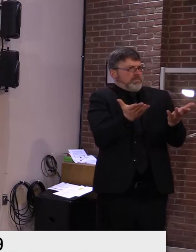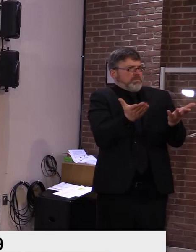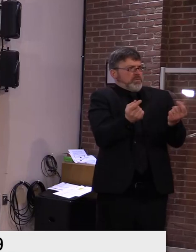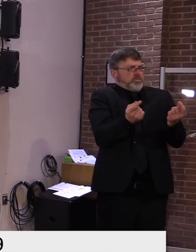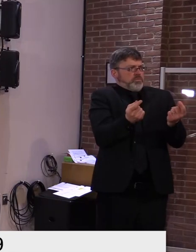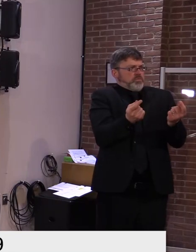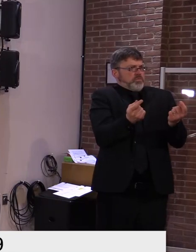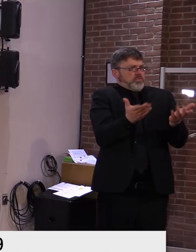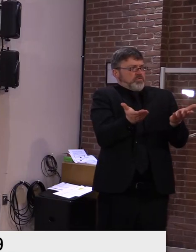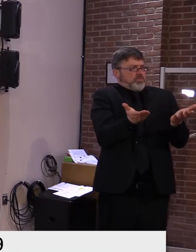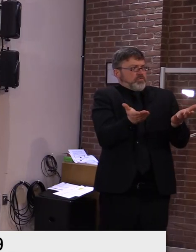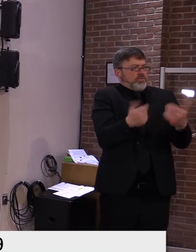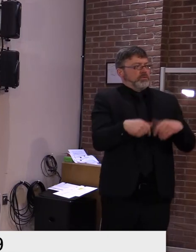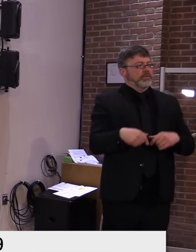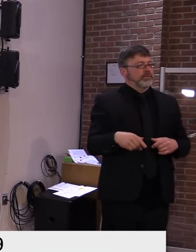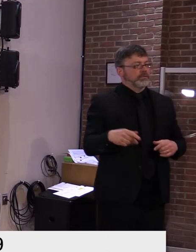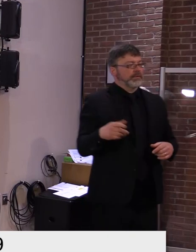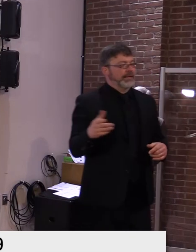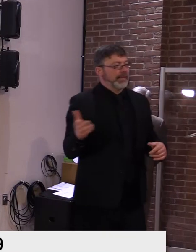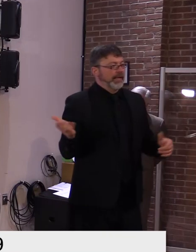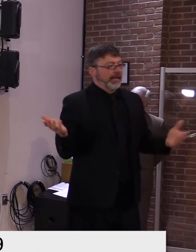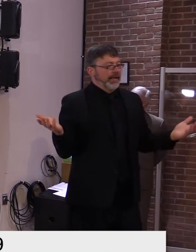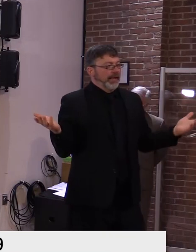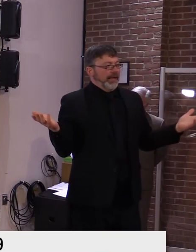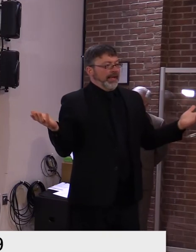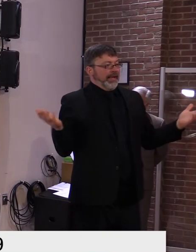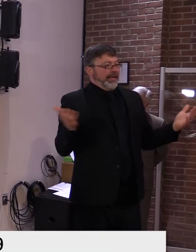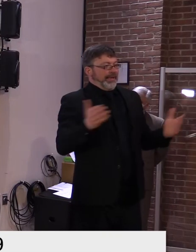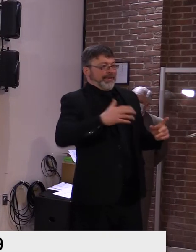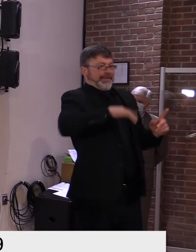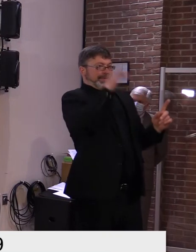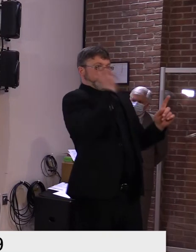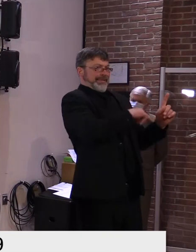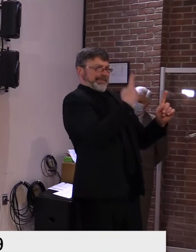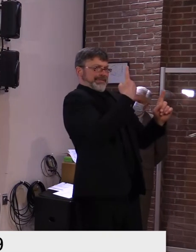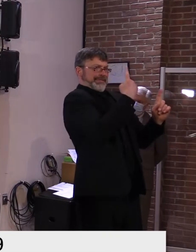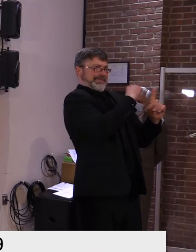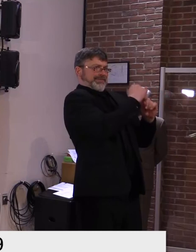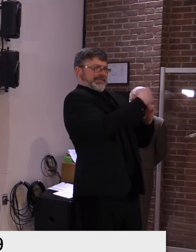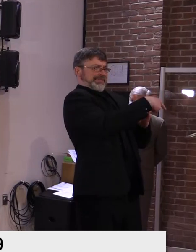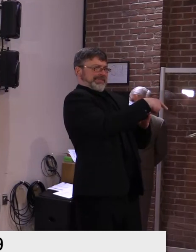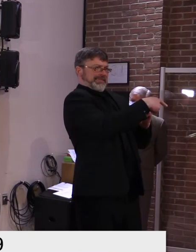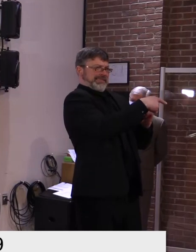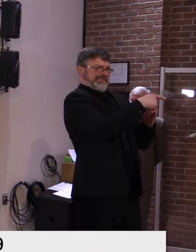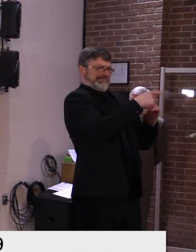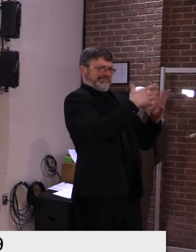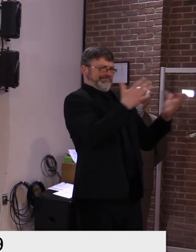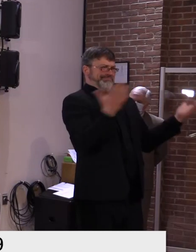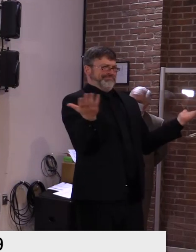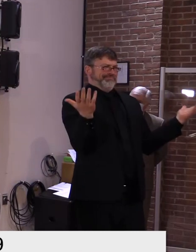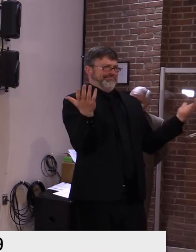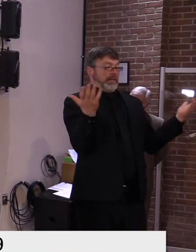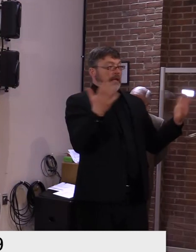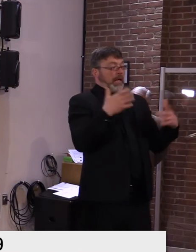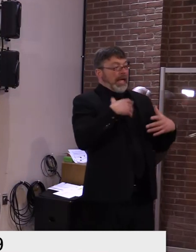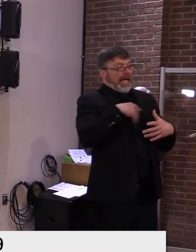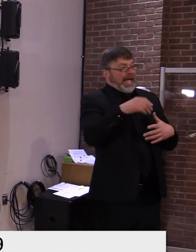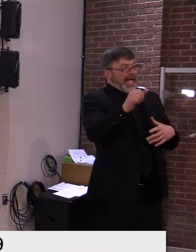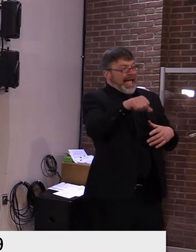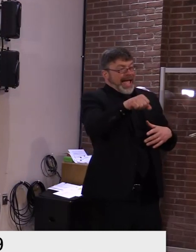And I do believe, I agree with the readers and others and General Knight that the system should change. And